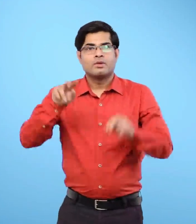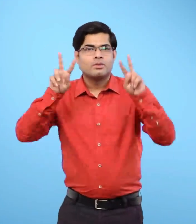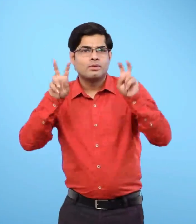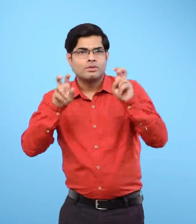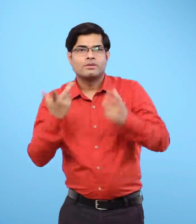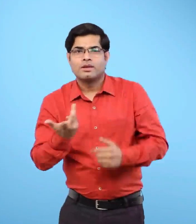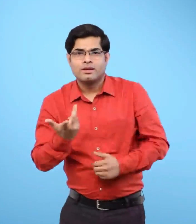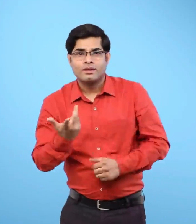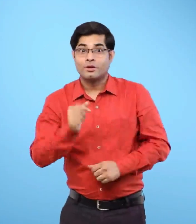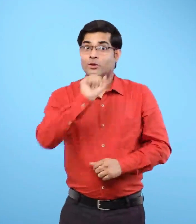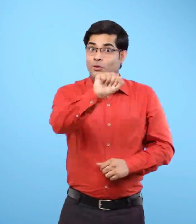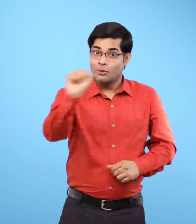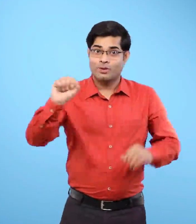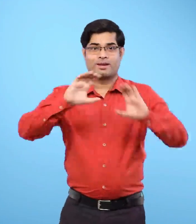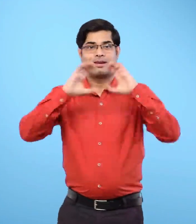titled In Your Class.